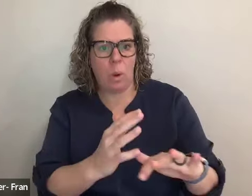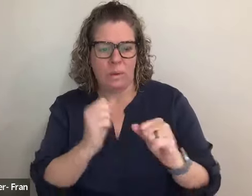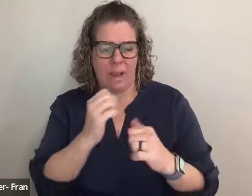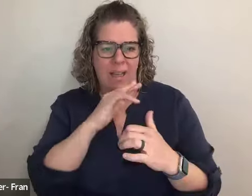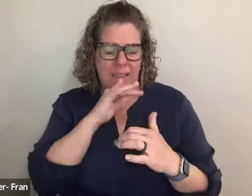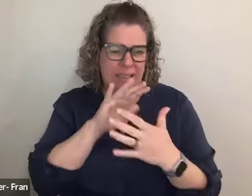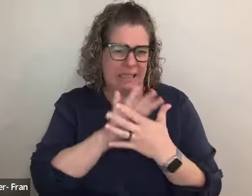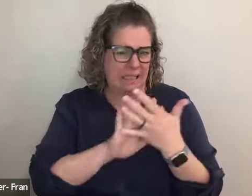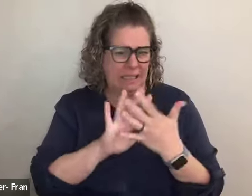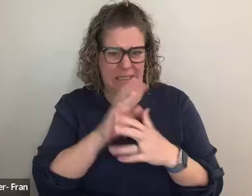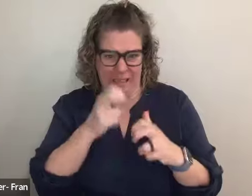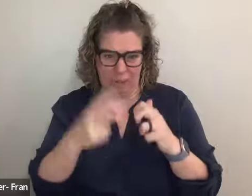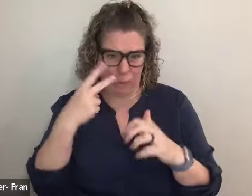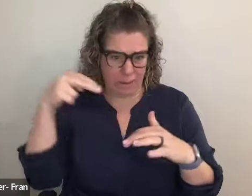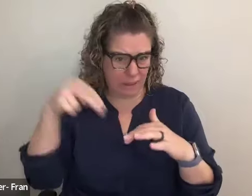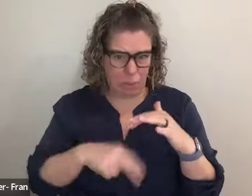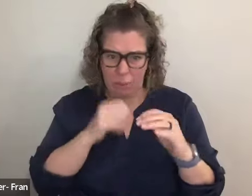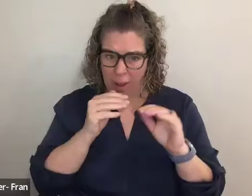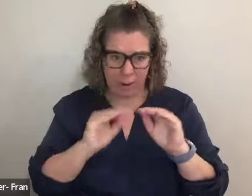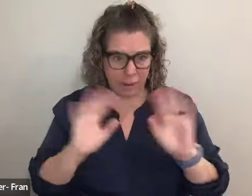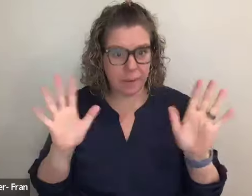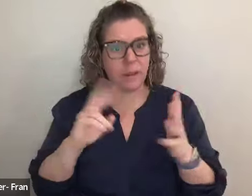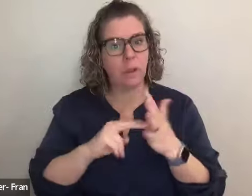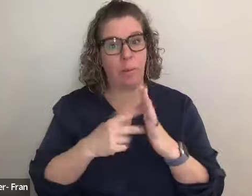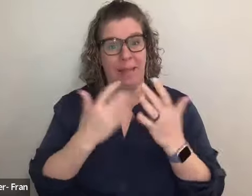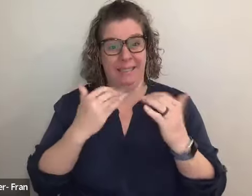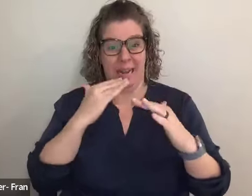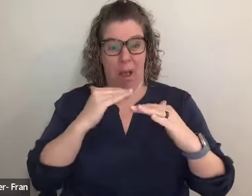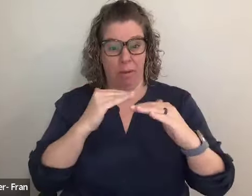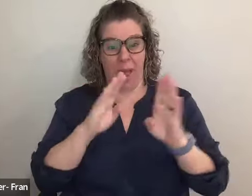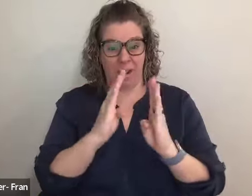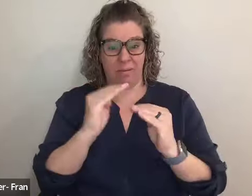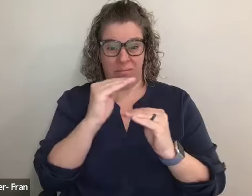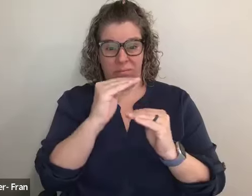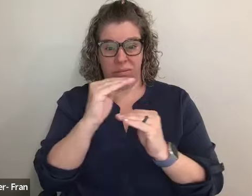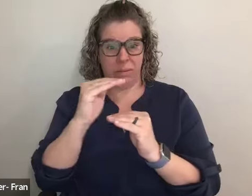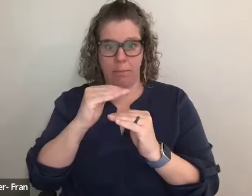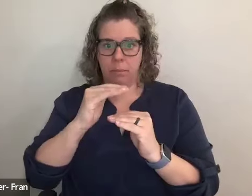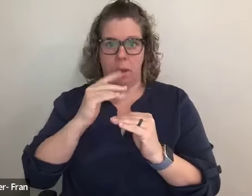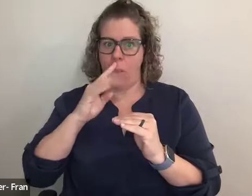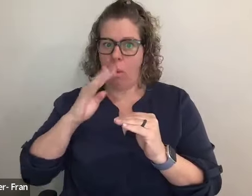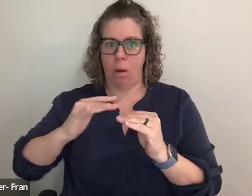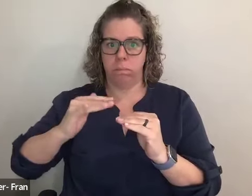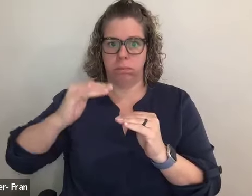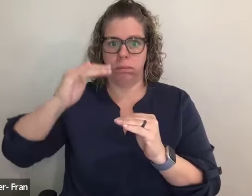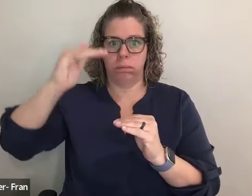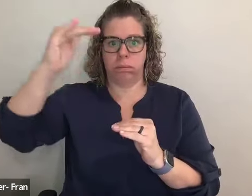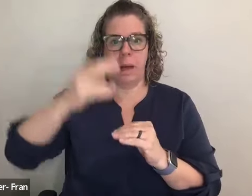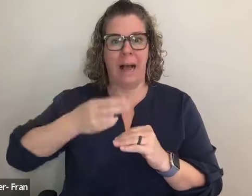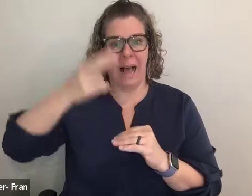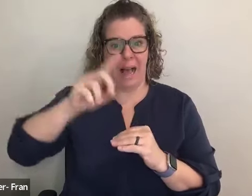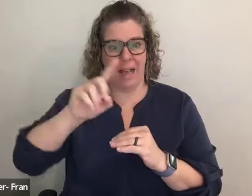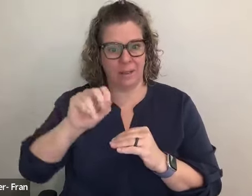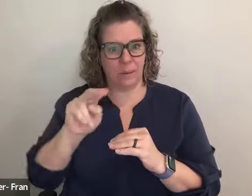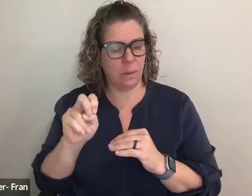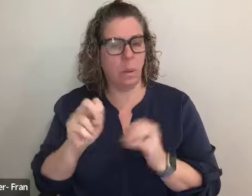murky and it's kind of a high zone right now. Like the majority of people in town don't really float when